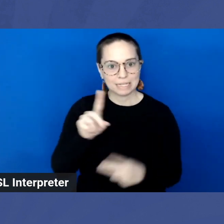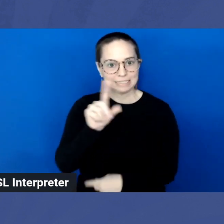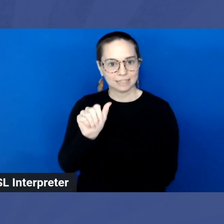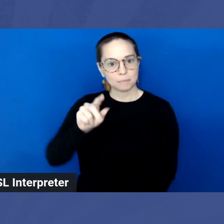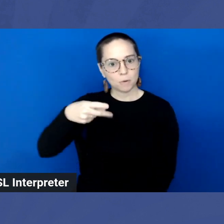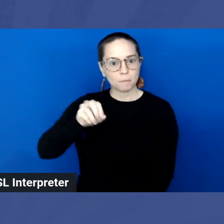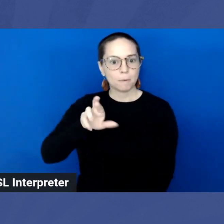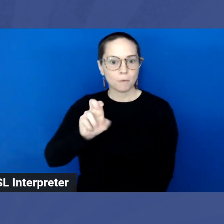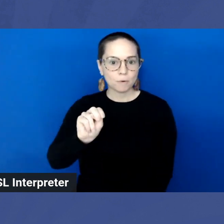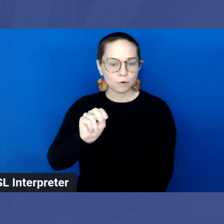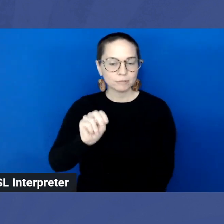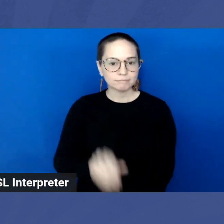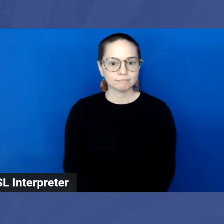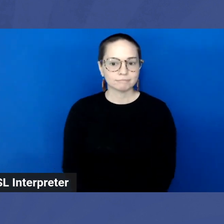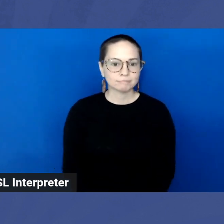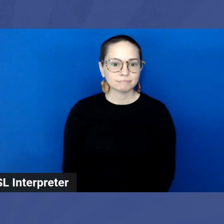performers.